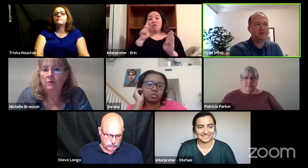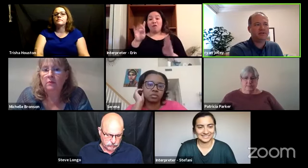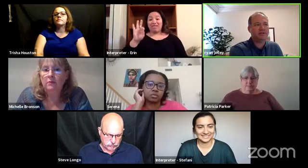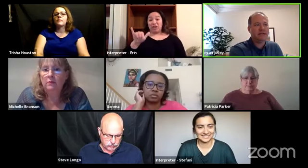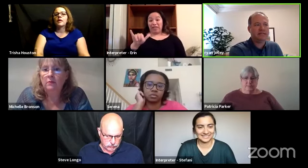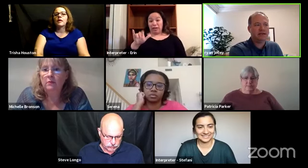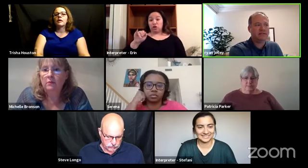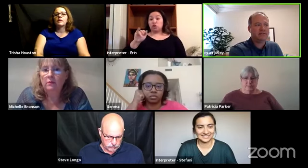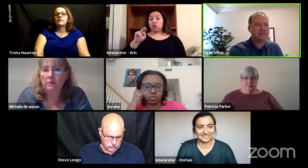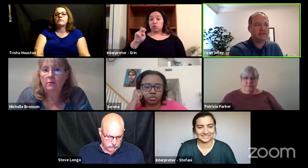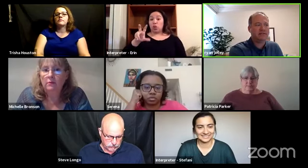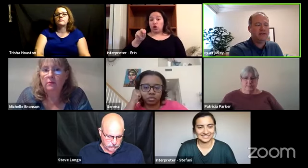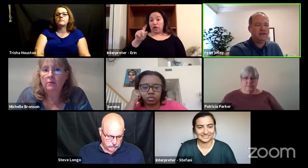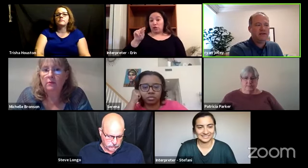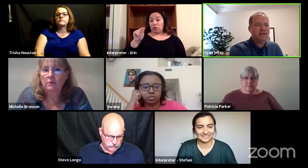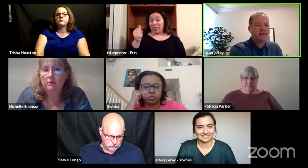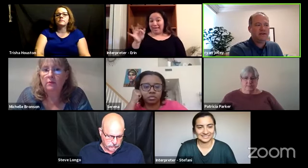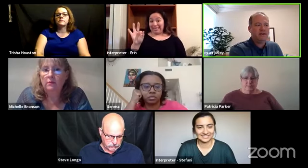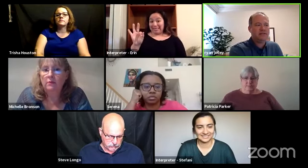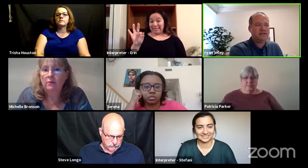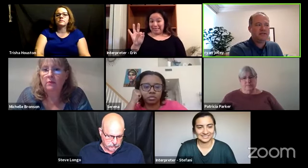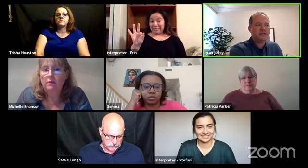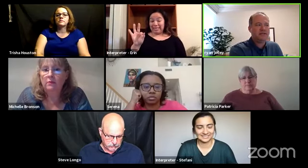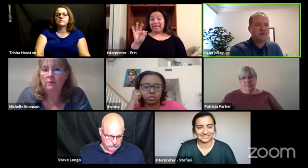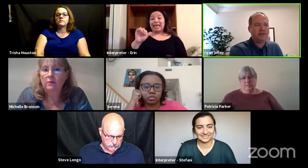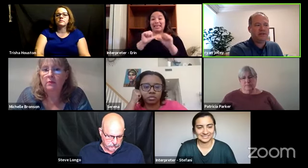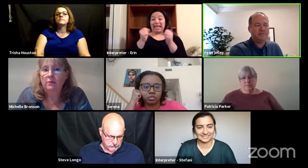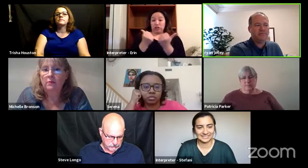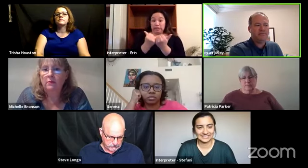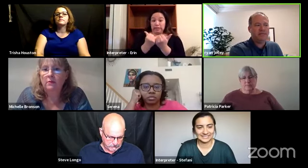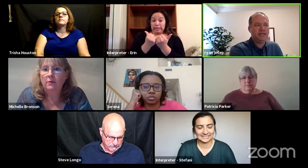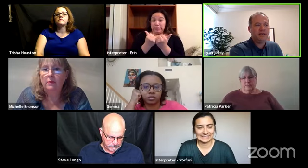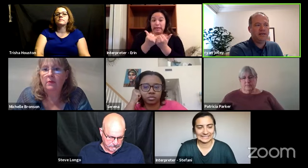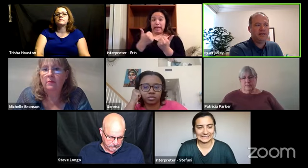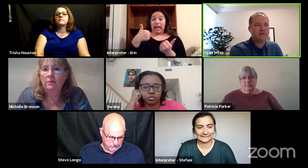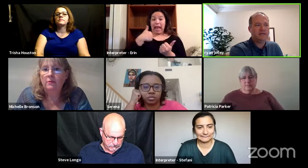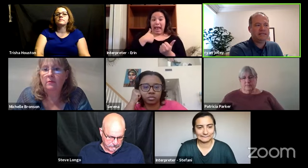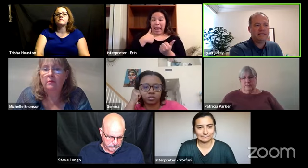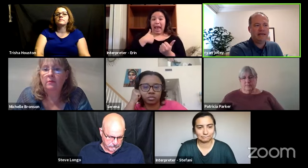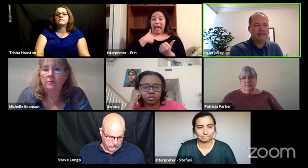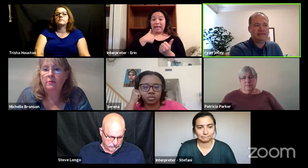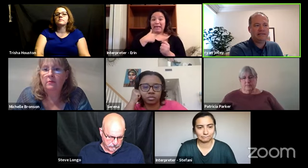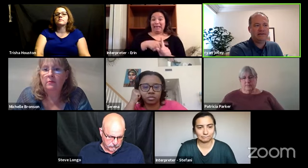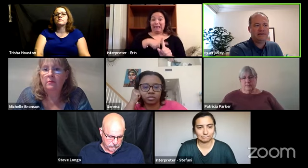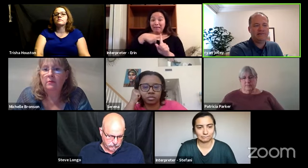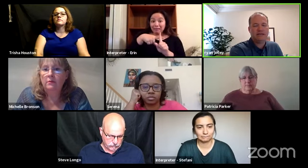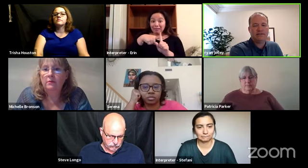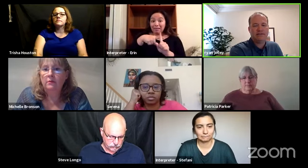30, 2019, the agency ended up with a net increase in net assets of